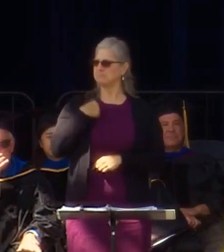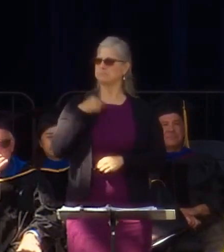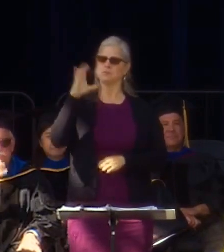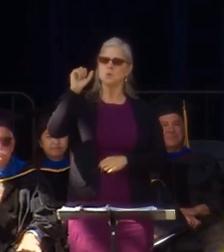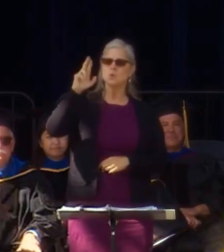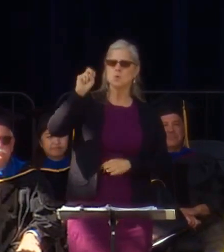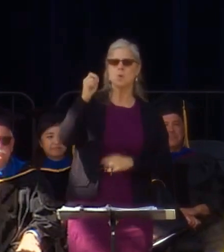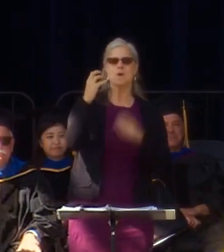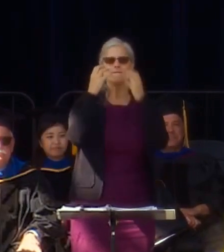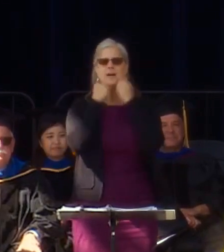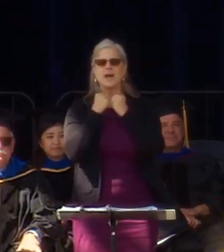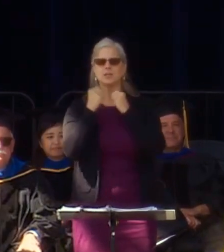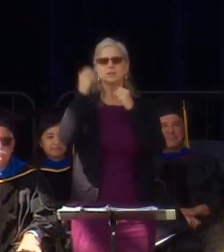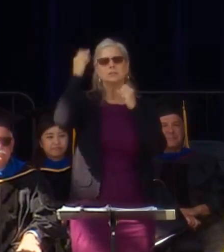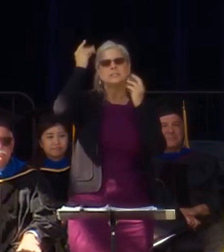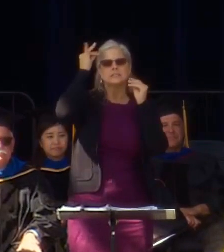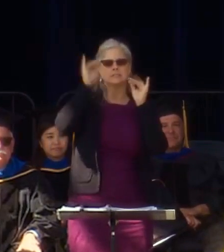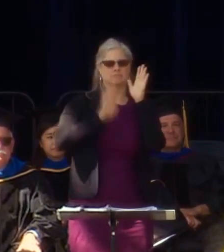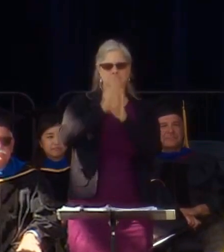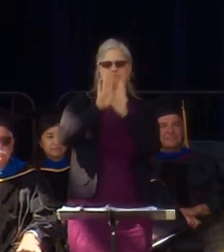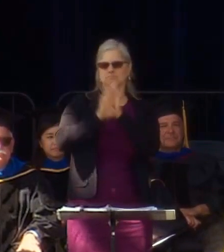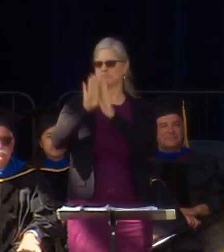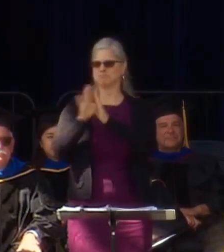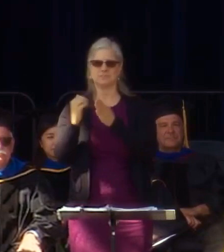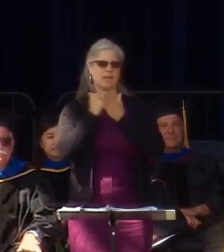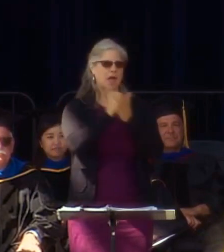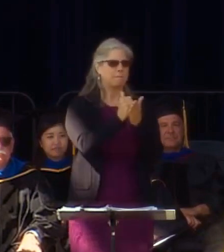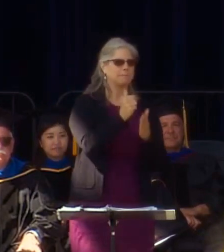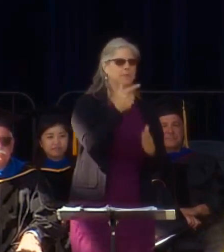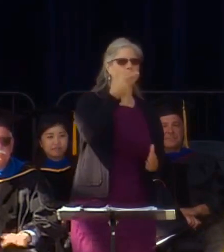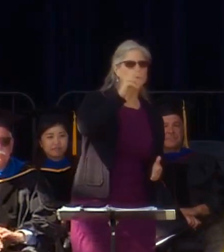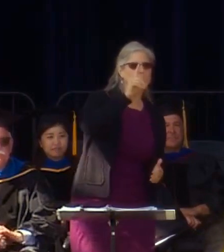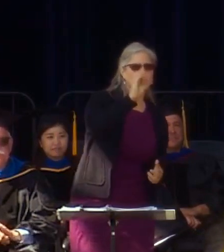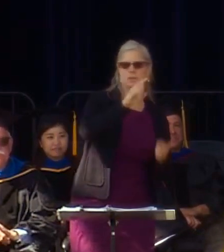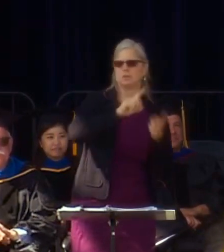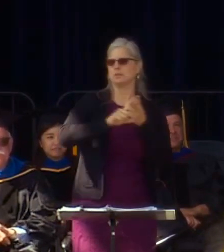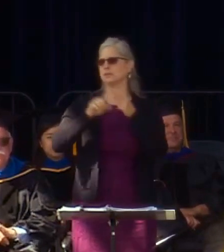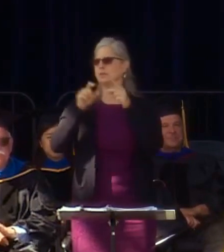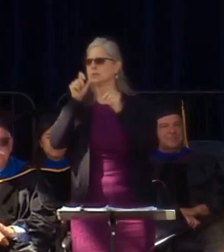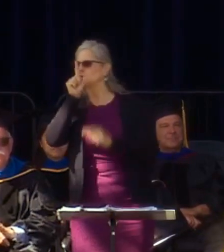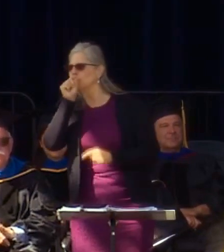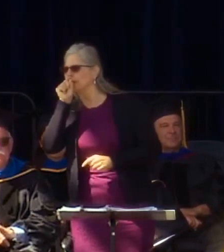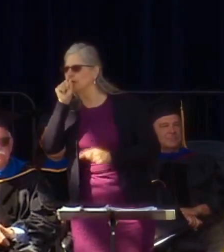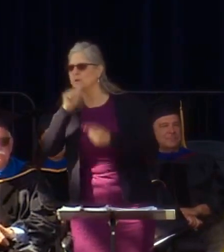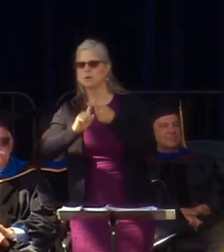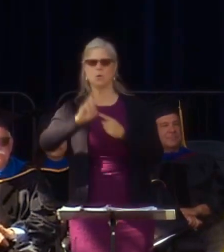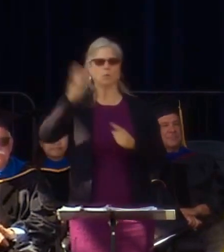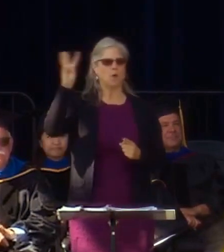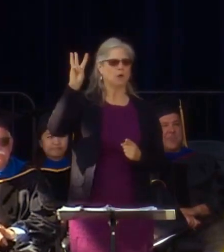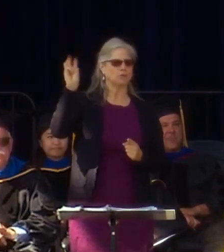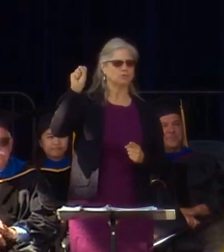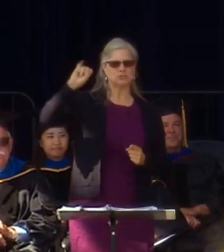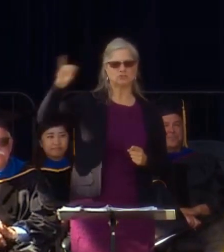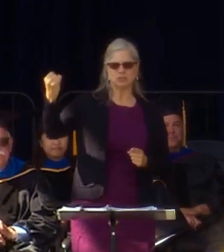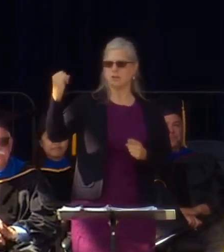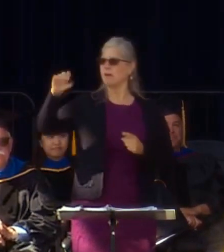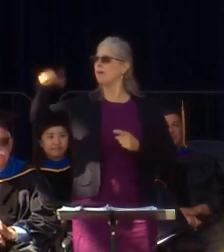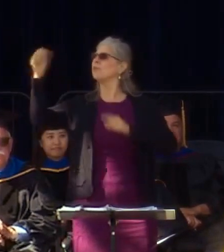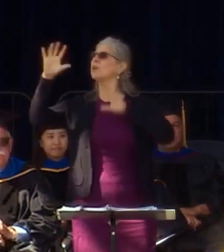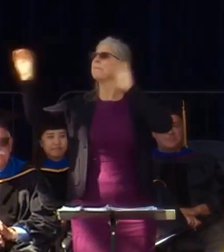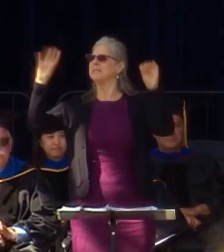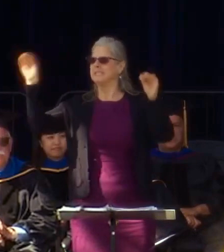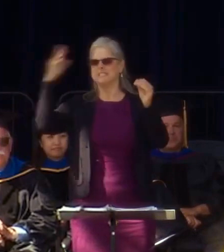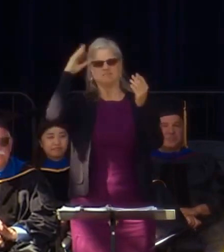and mantras over my years, helping Google, Twitter, The Wall Street Journal, and other companies tell